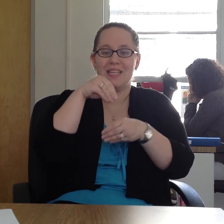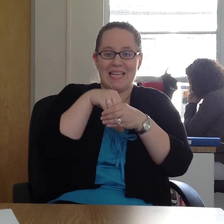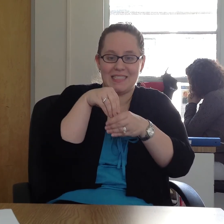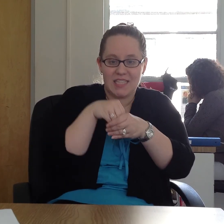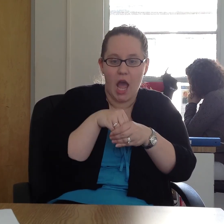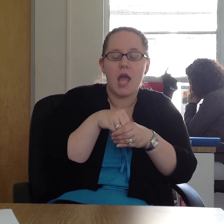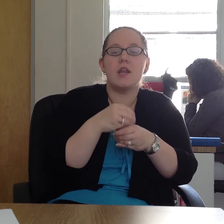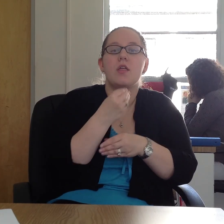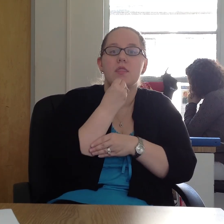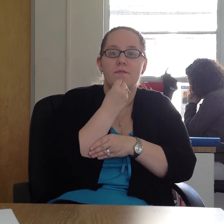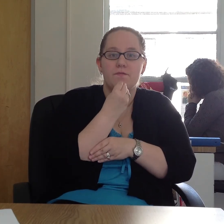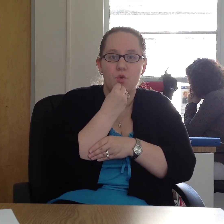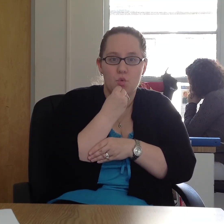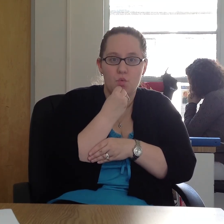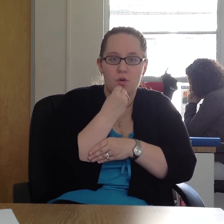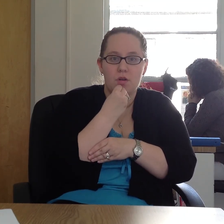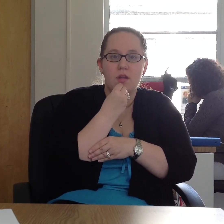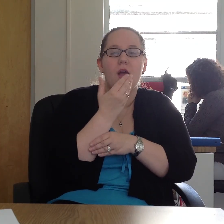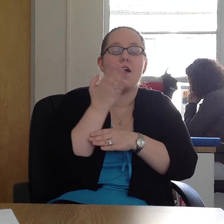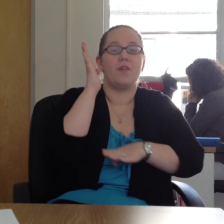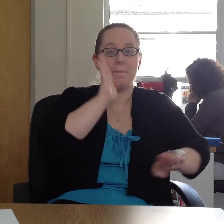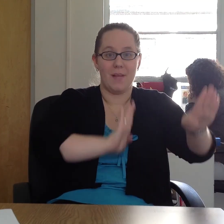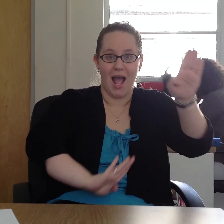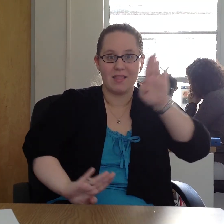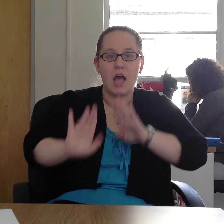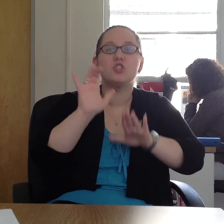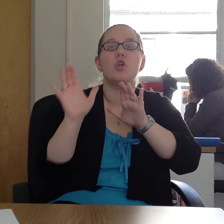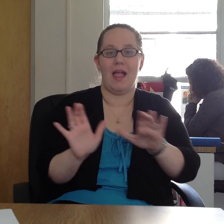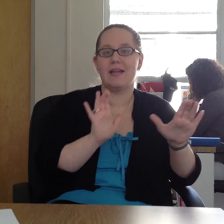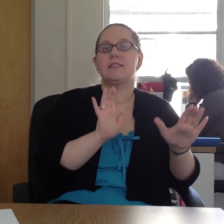food of biological activity.